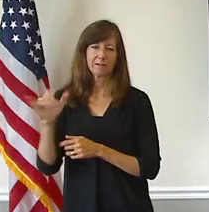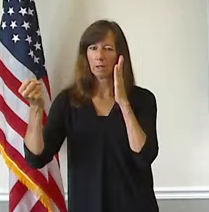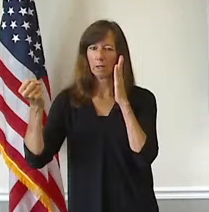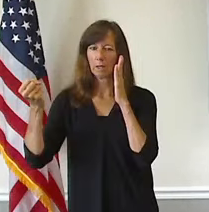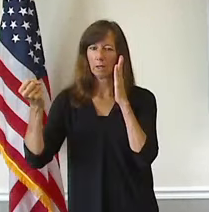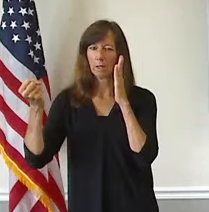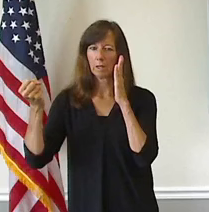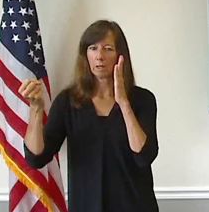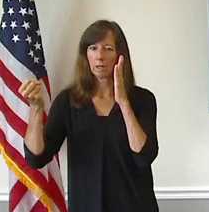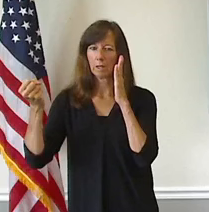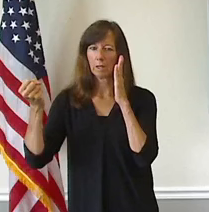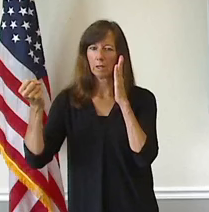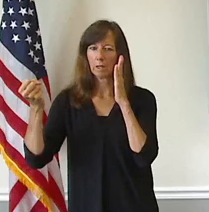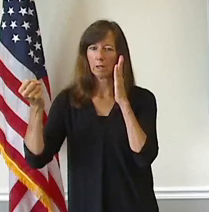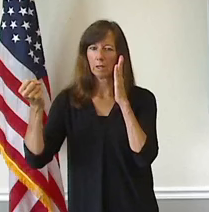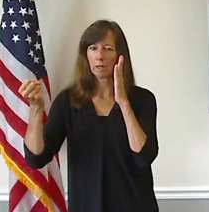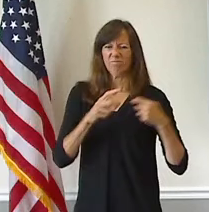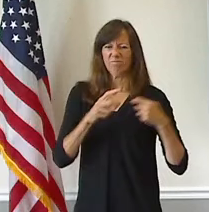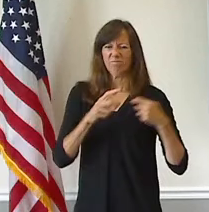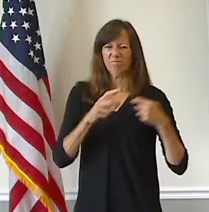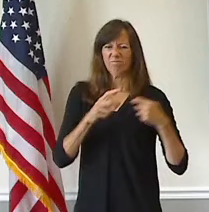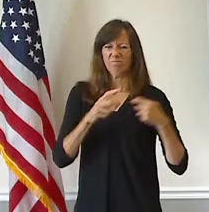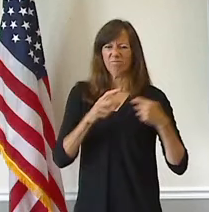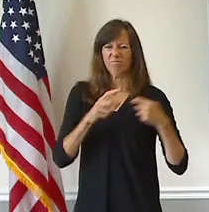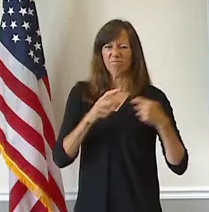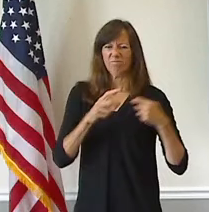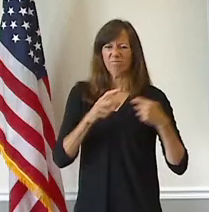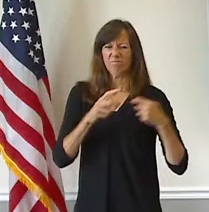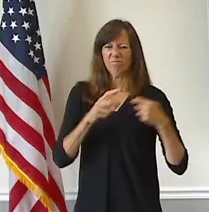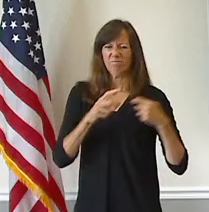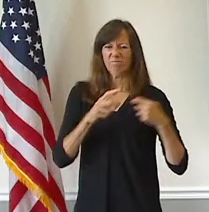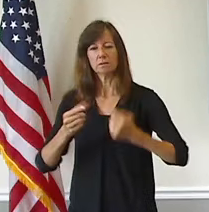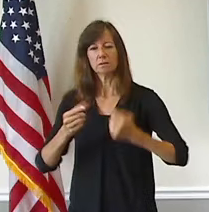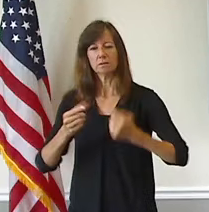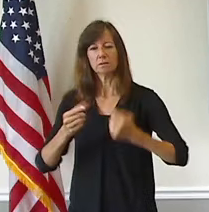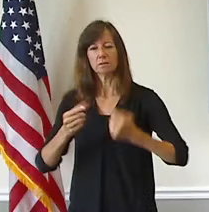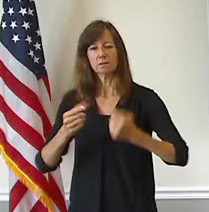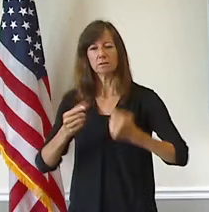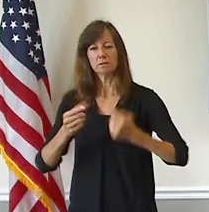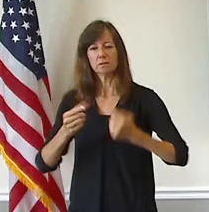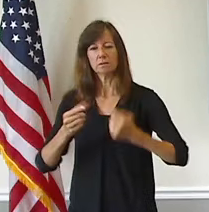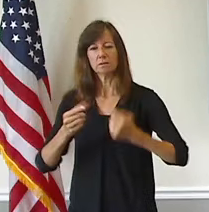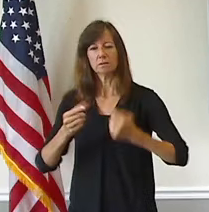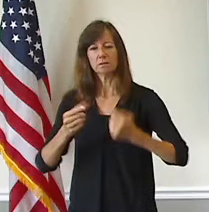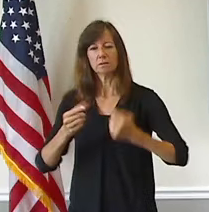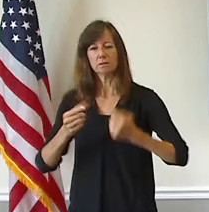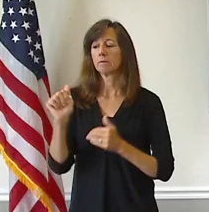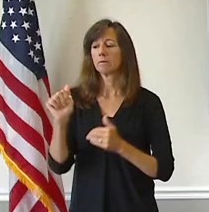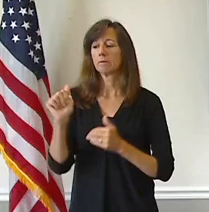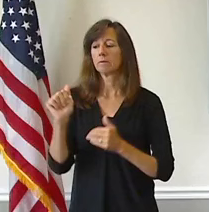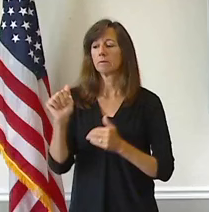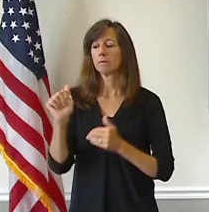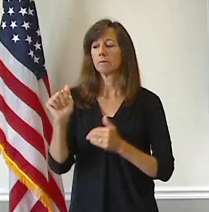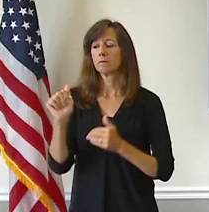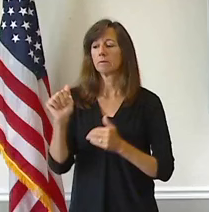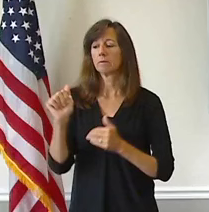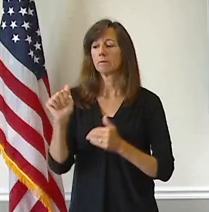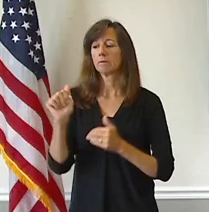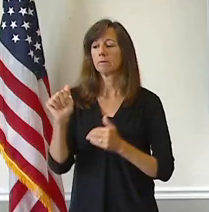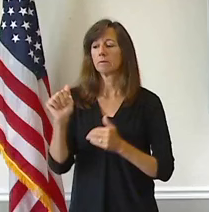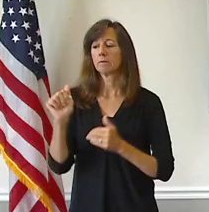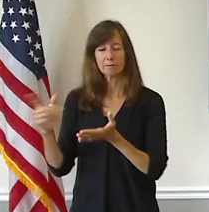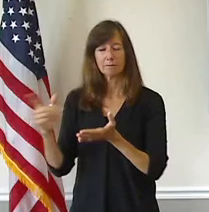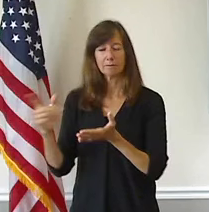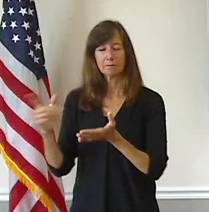technical difficulties. I've been having them all day today. So we'll get to Andy in a minute. If you're here looking for